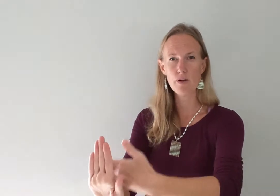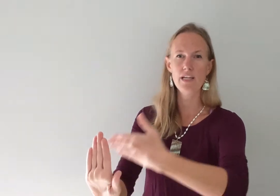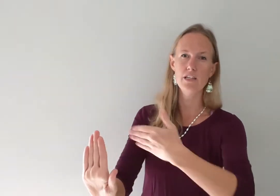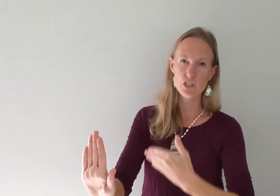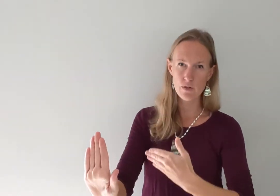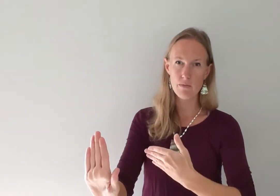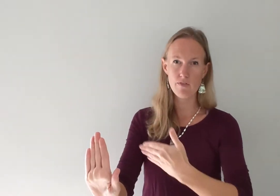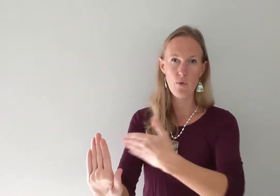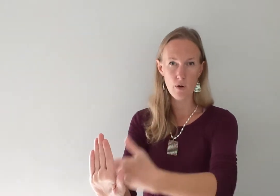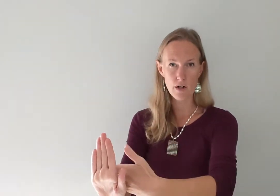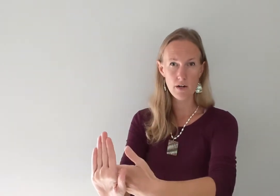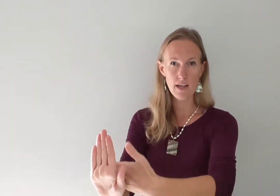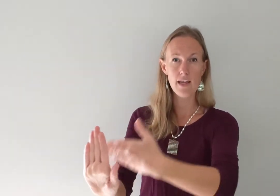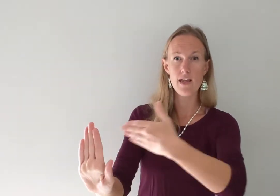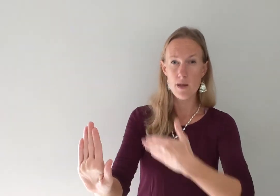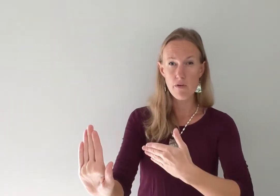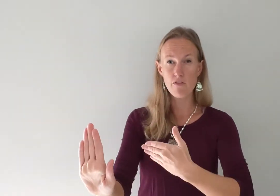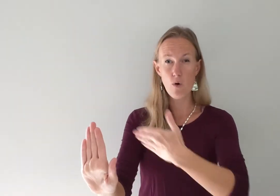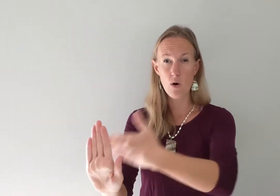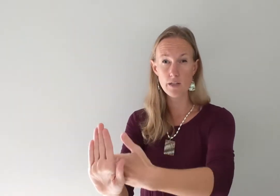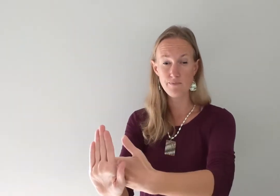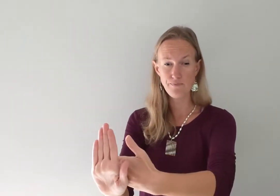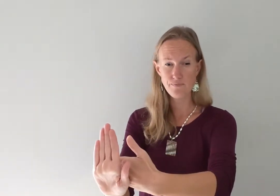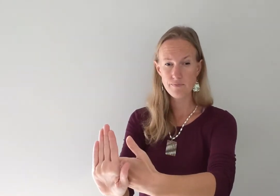and then you're showing before, okay? Before